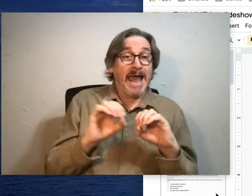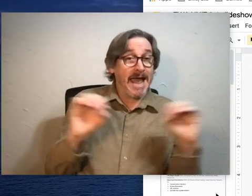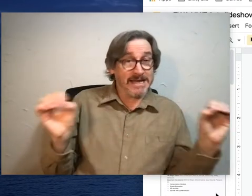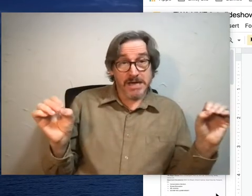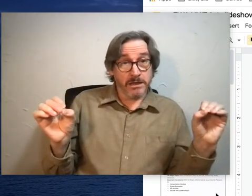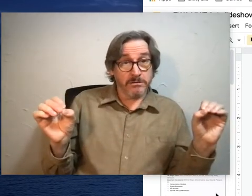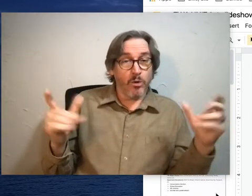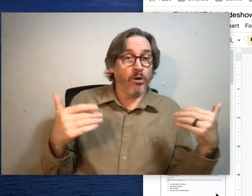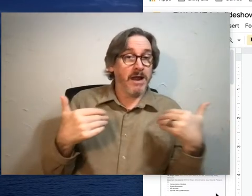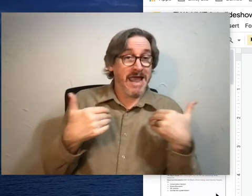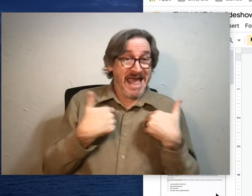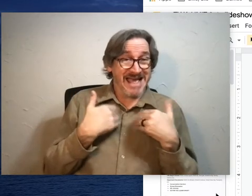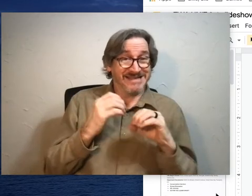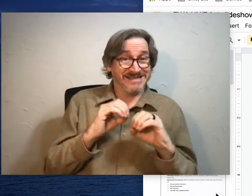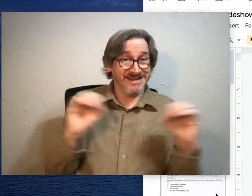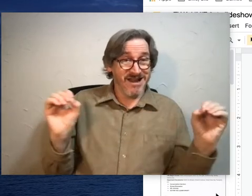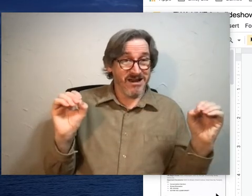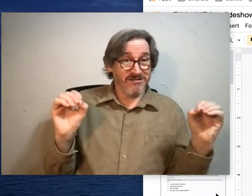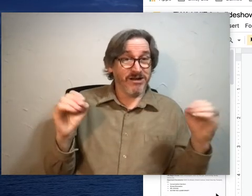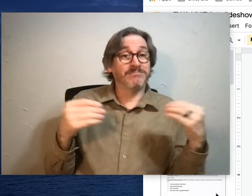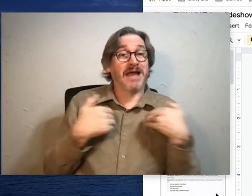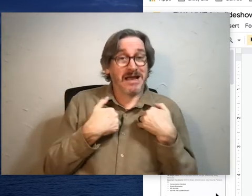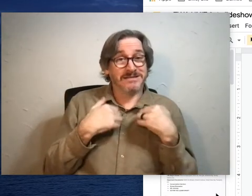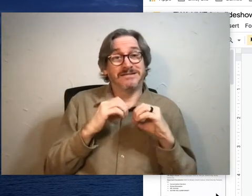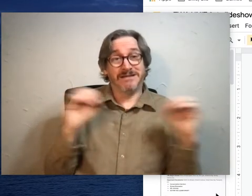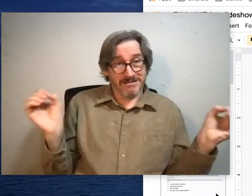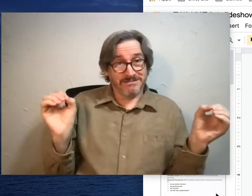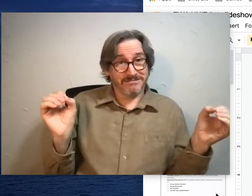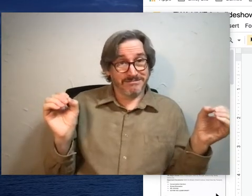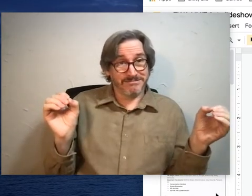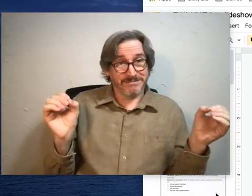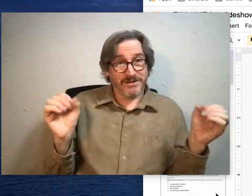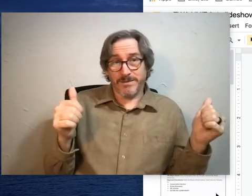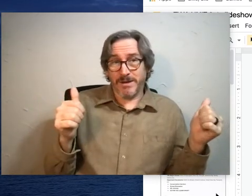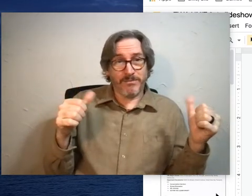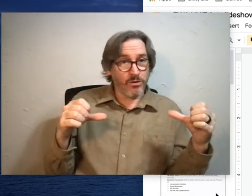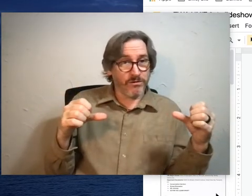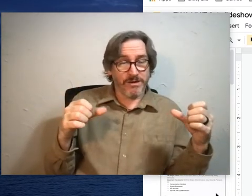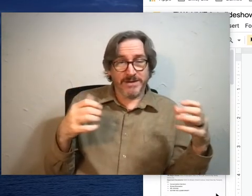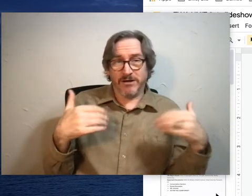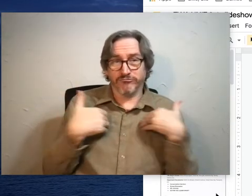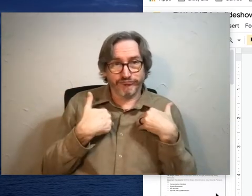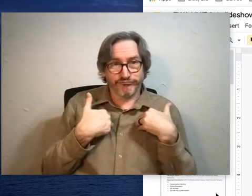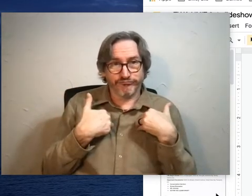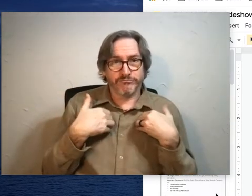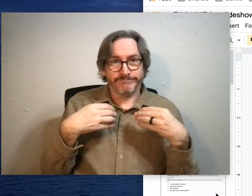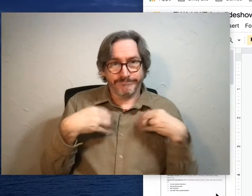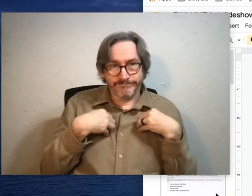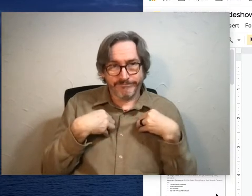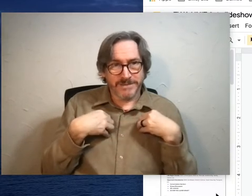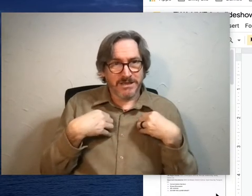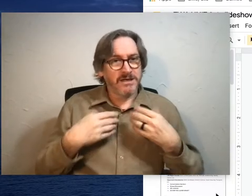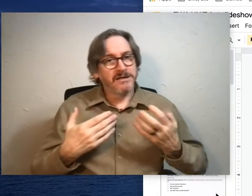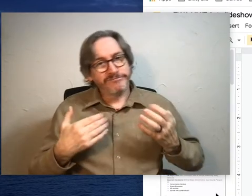he has none, or has none, right? Thumb up or thumb down.